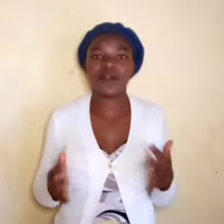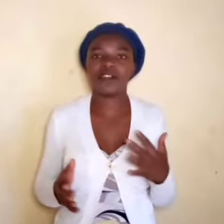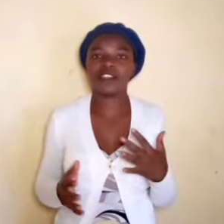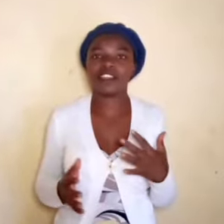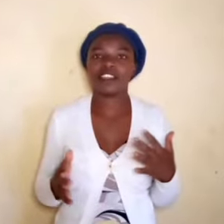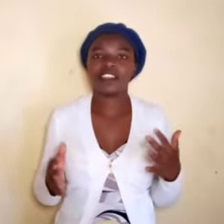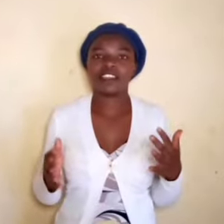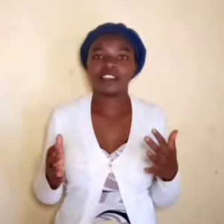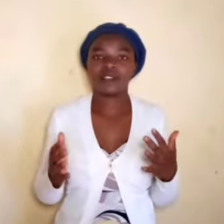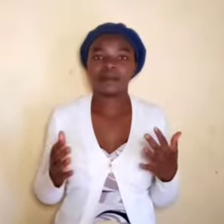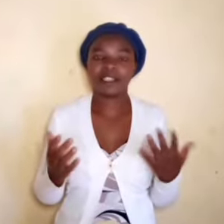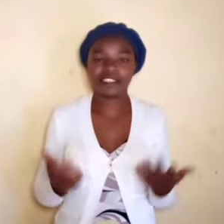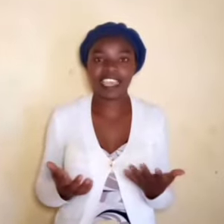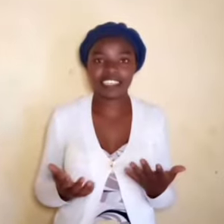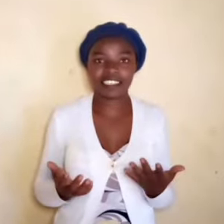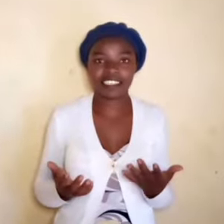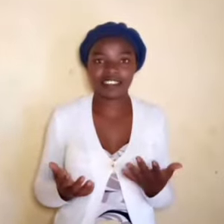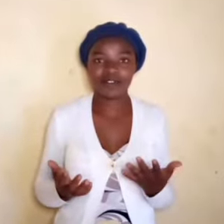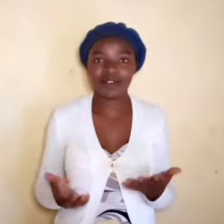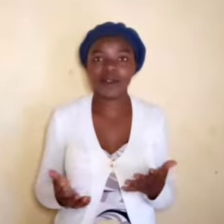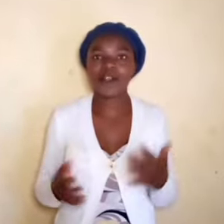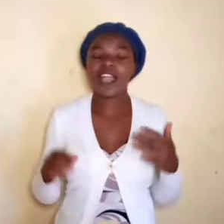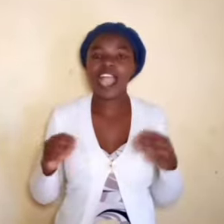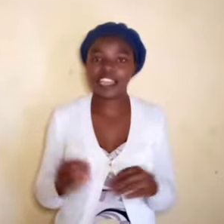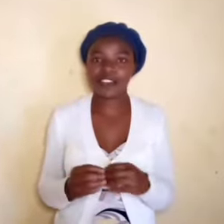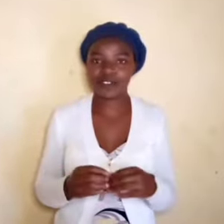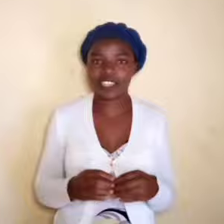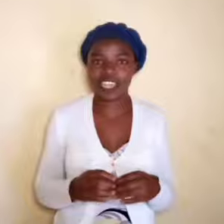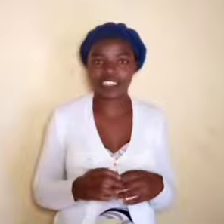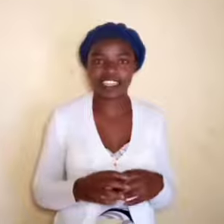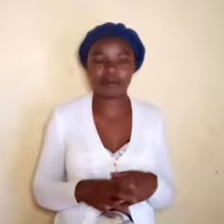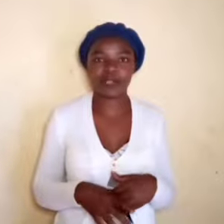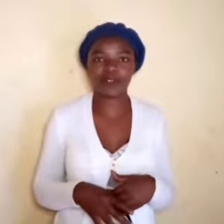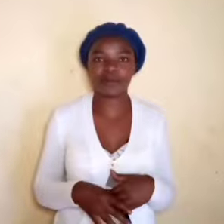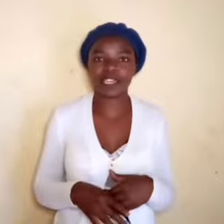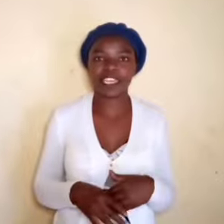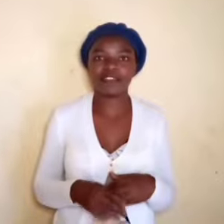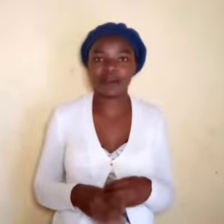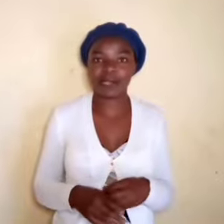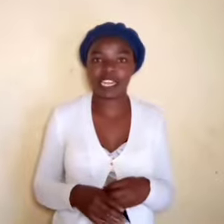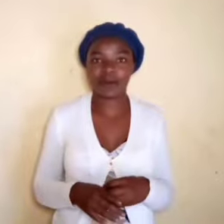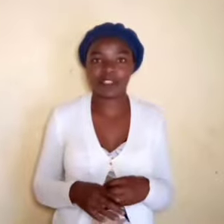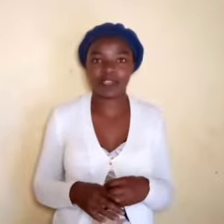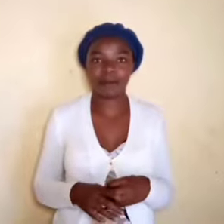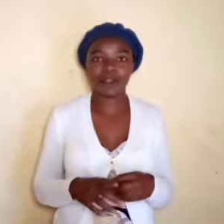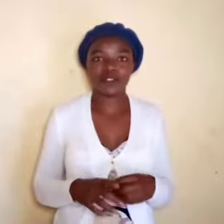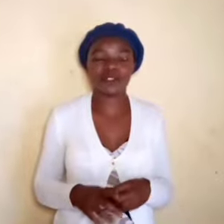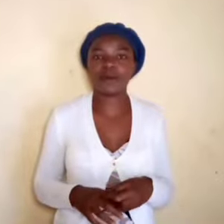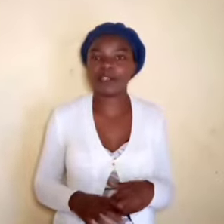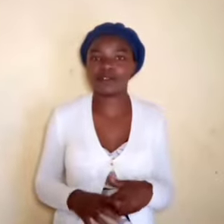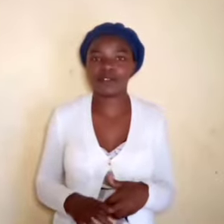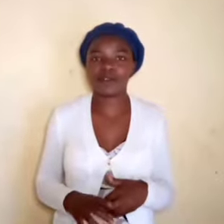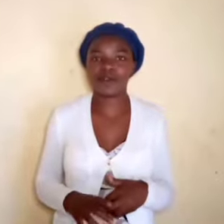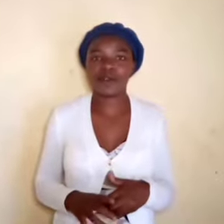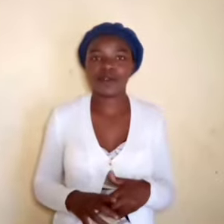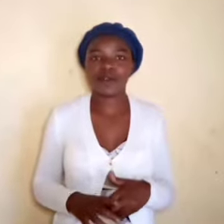or be signed for a new sign that may not be familiar with them. So what we do,